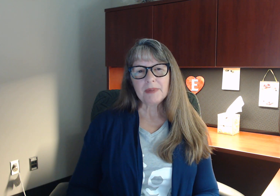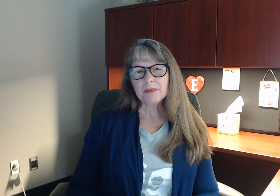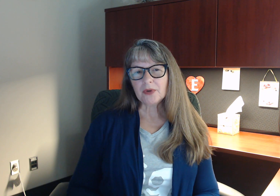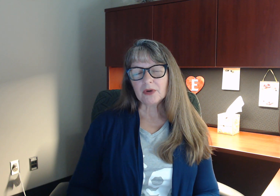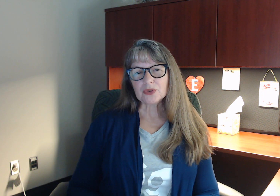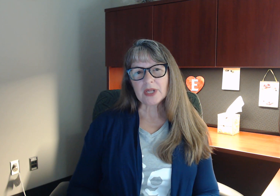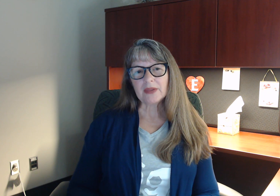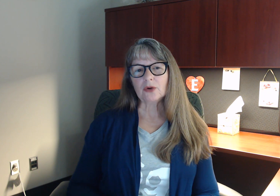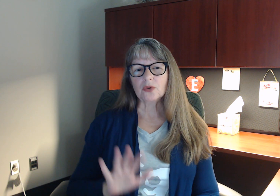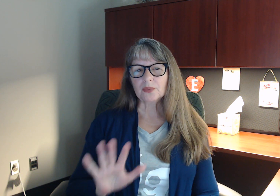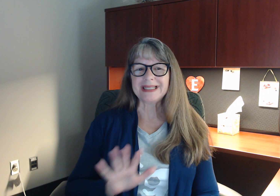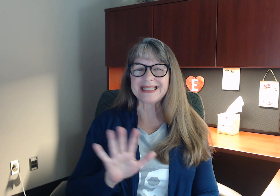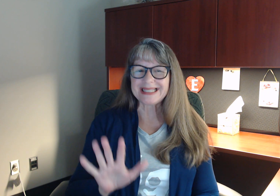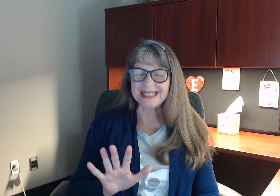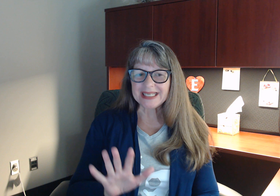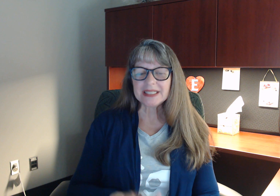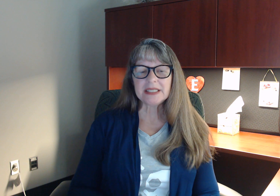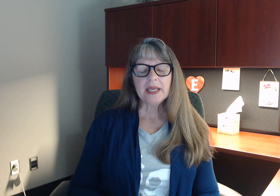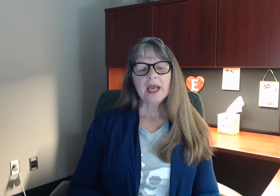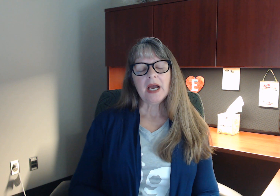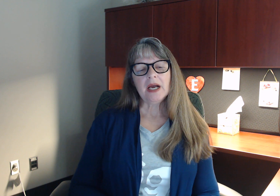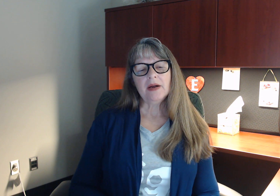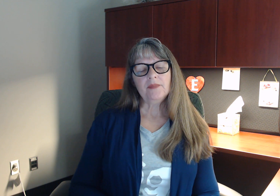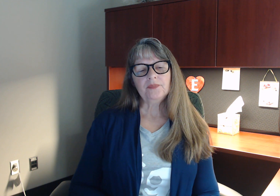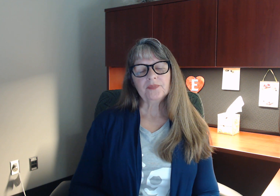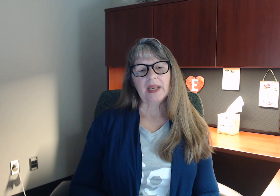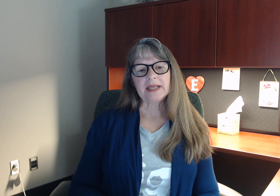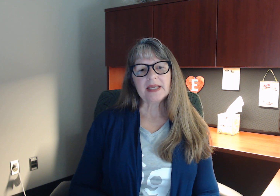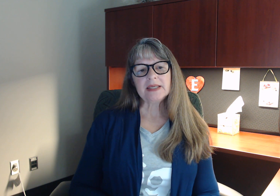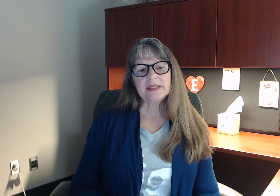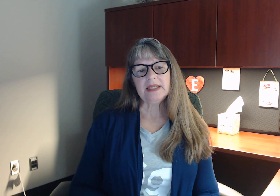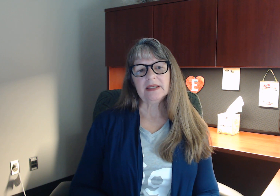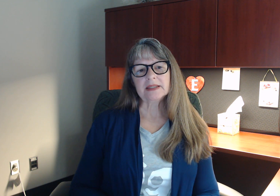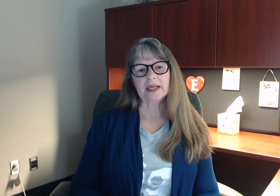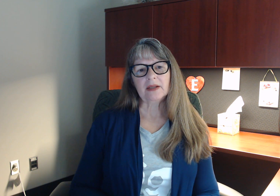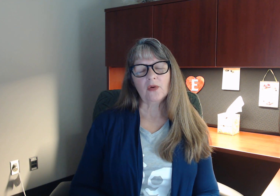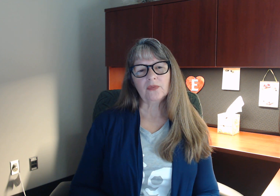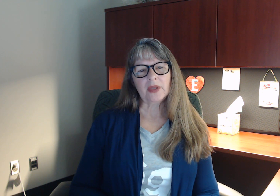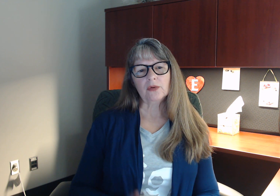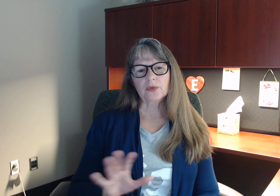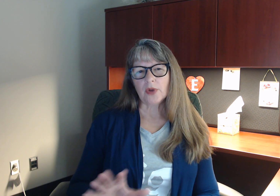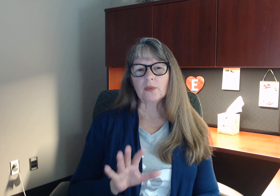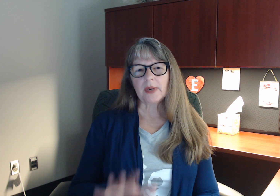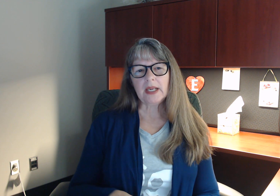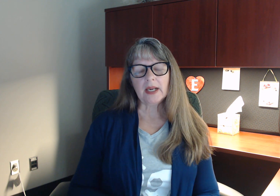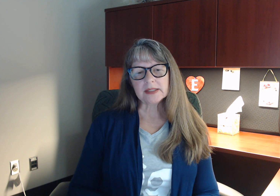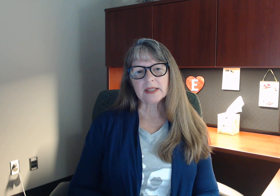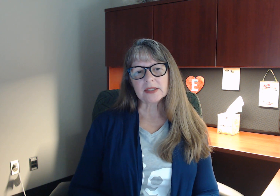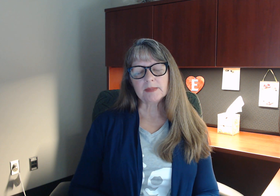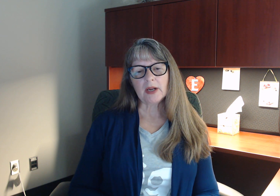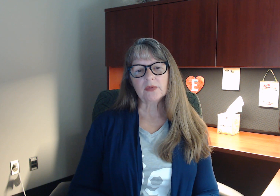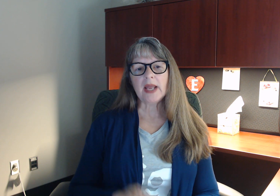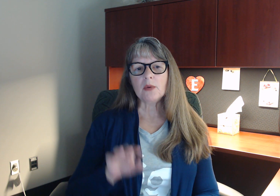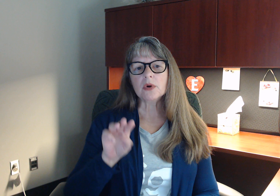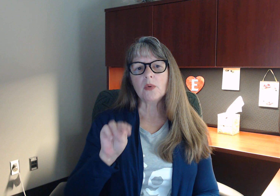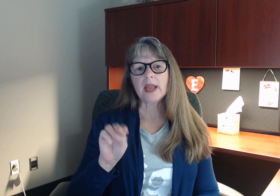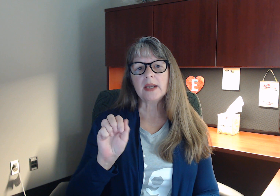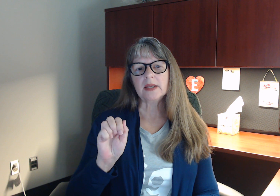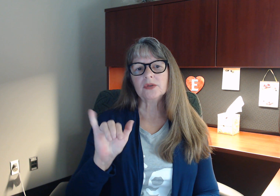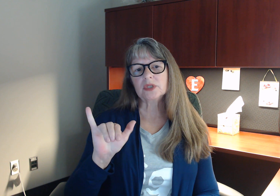don't understand that or don't really see it, and I say see it, it's like they're not recognizing that it's mayor, then I will go ahead and